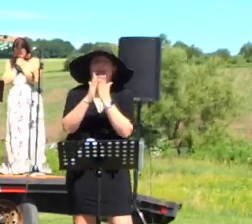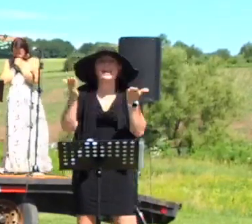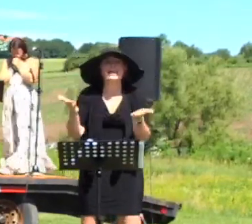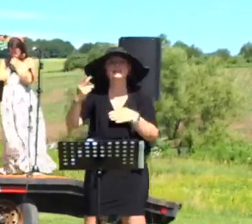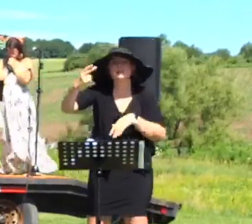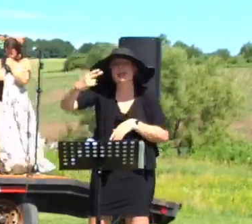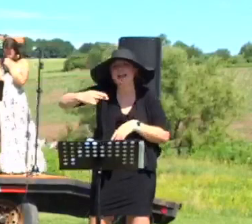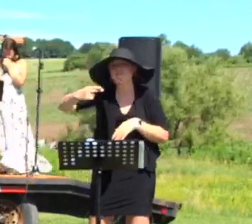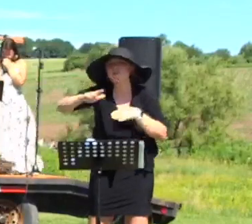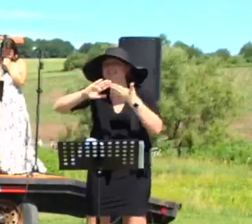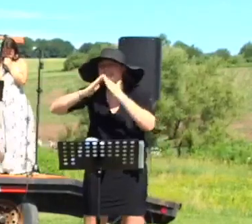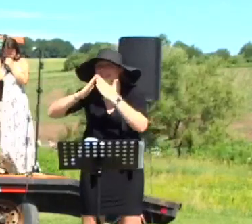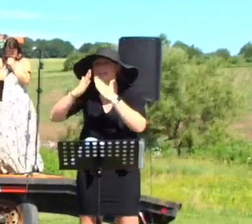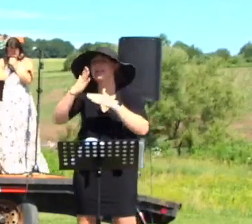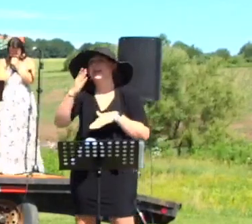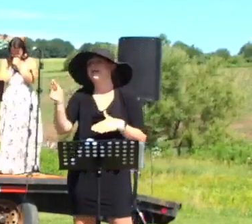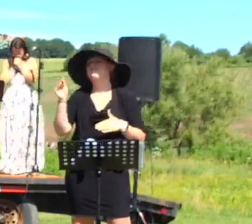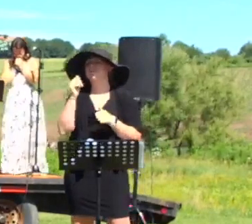just,